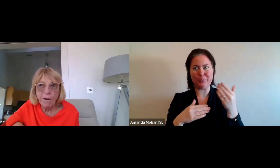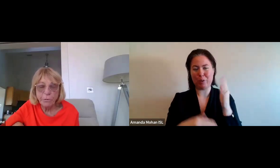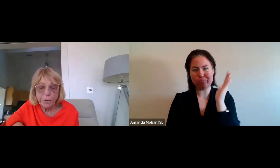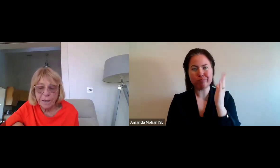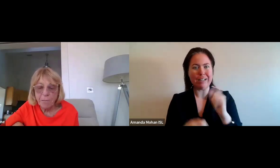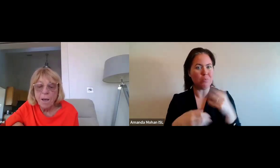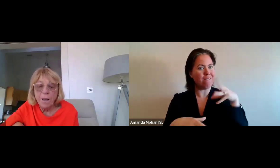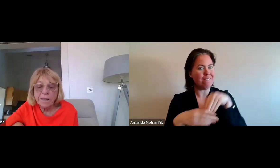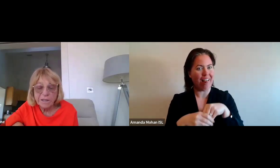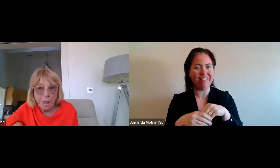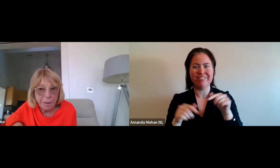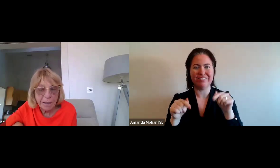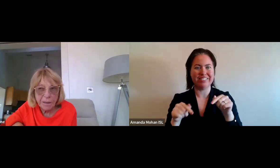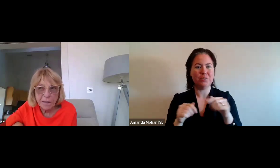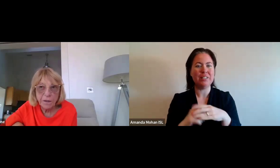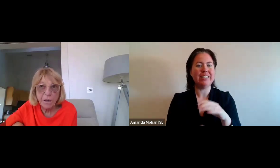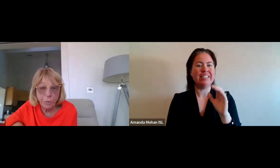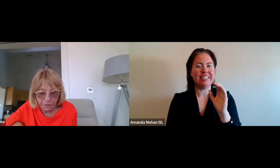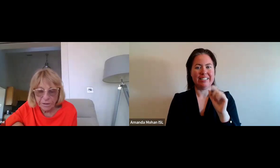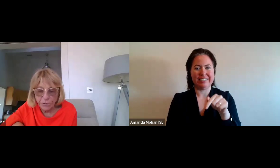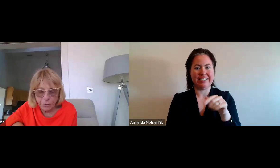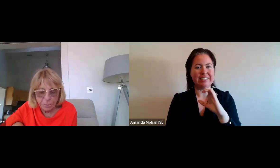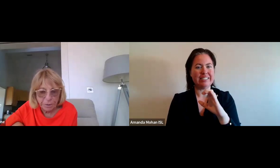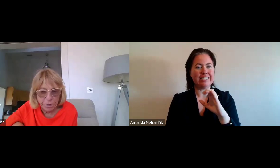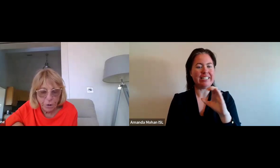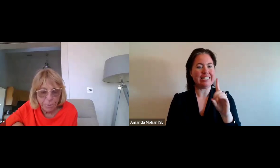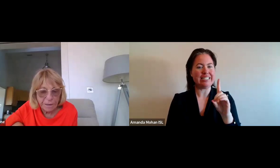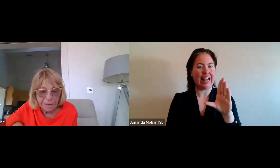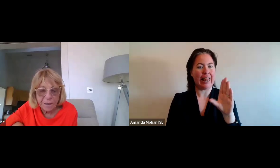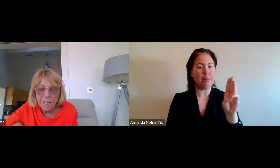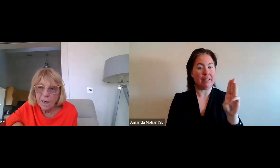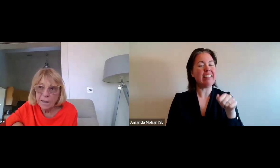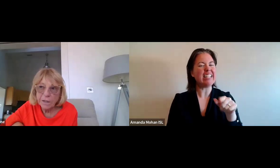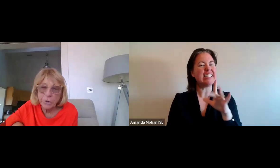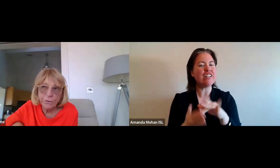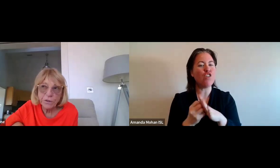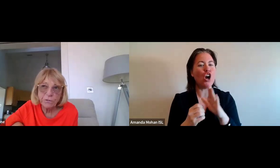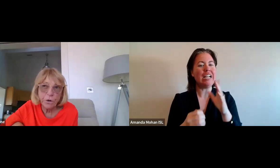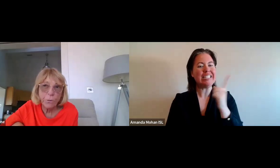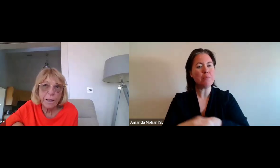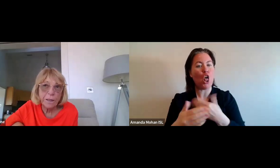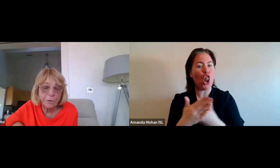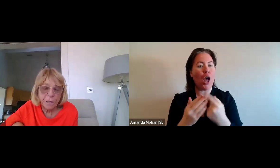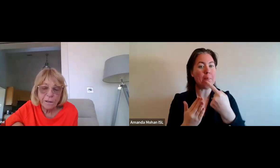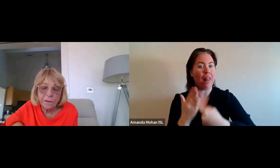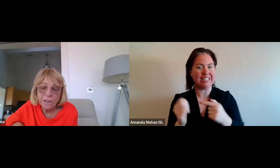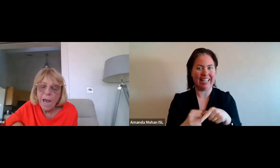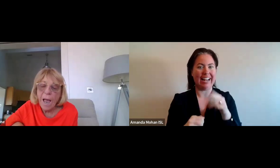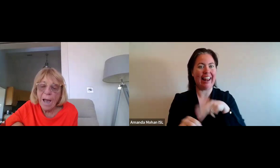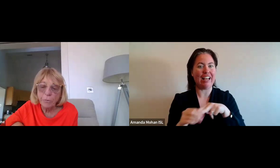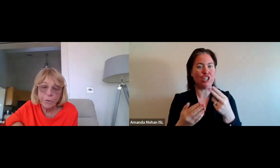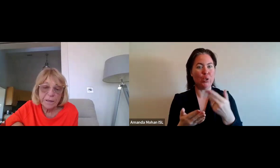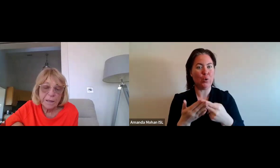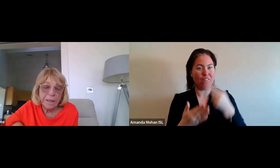to be involved with CDLP in Centre for Disability Law and Policy in the National University of Galway here in